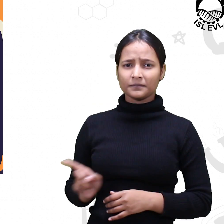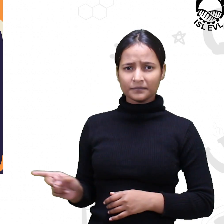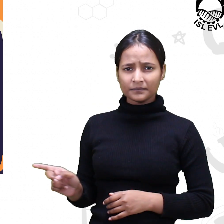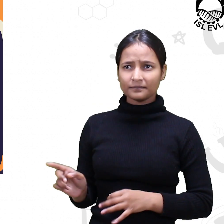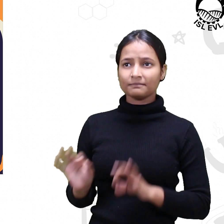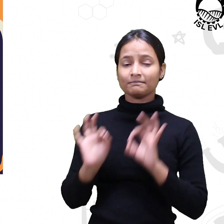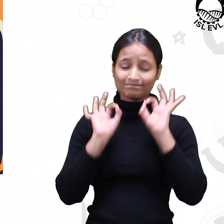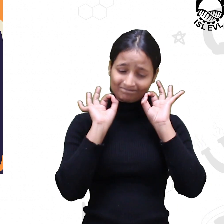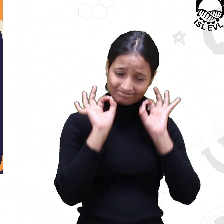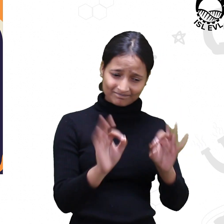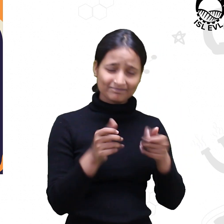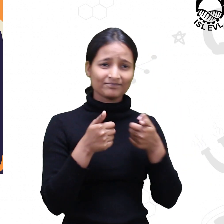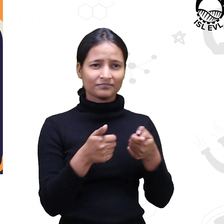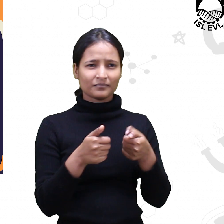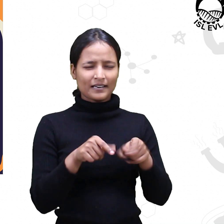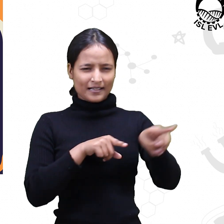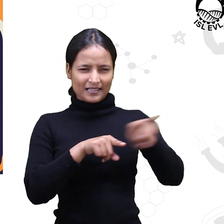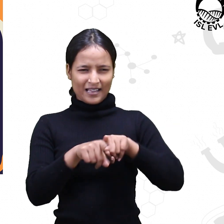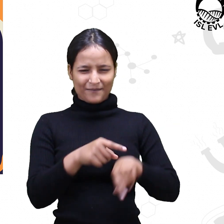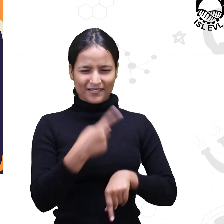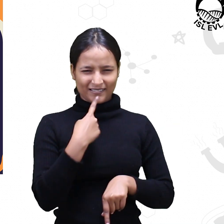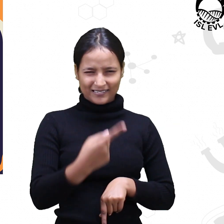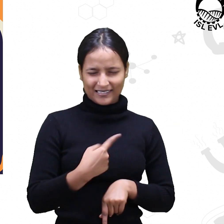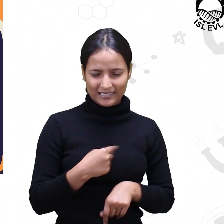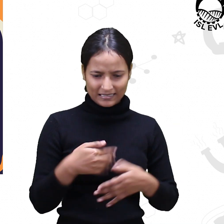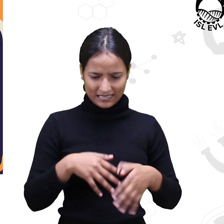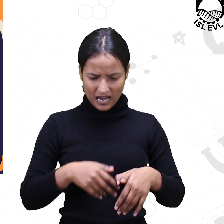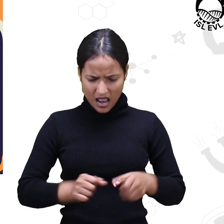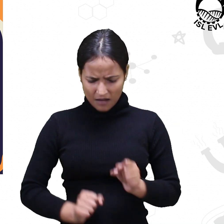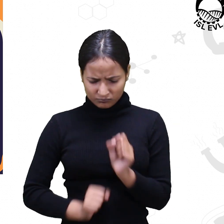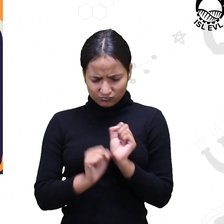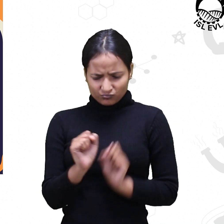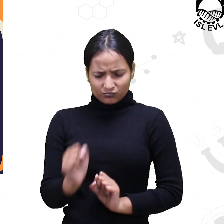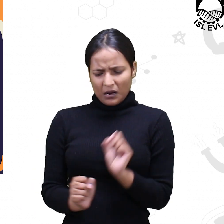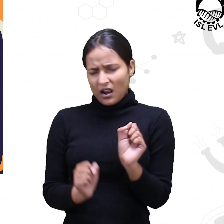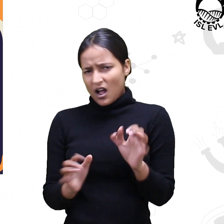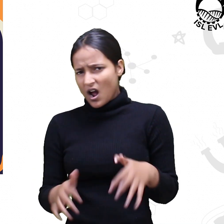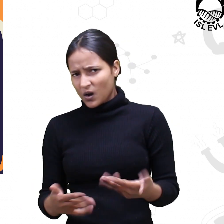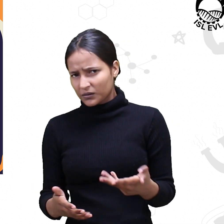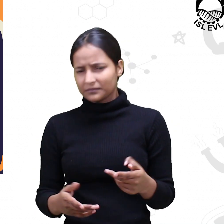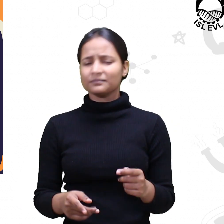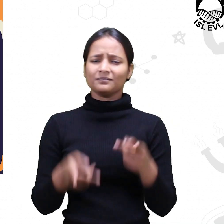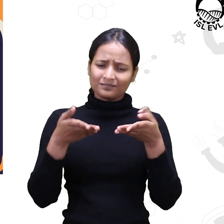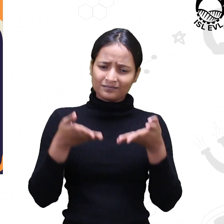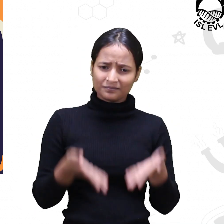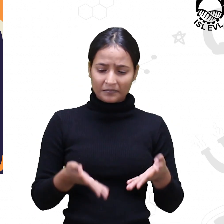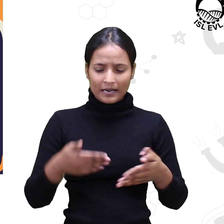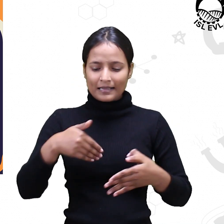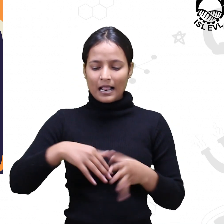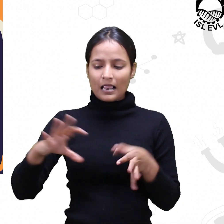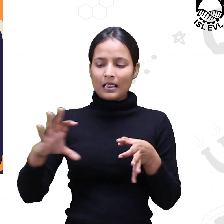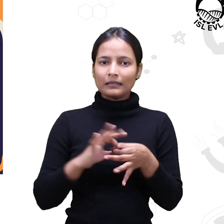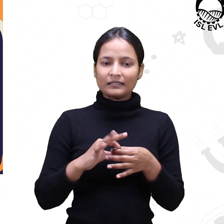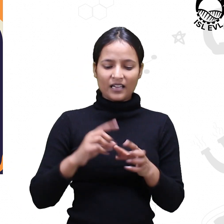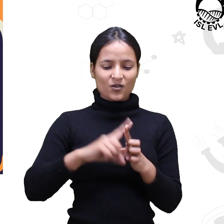have the components of kicking: the muscles, transient cartilage, joints, and the developing brain